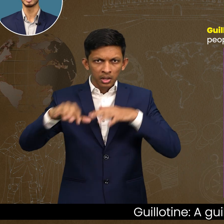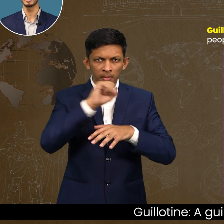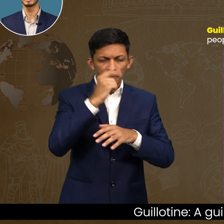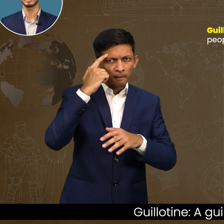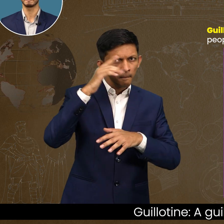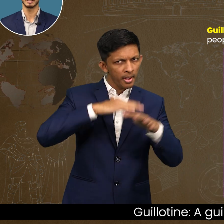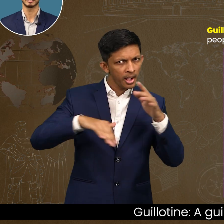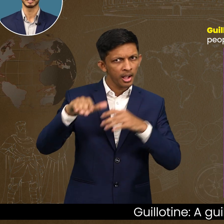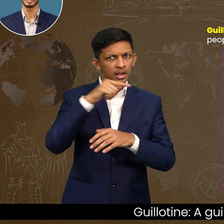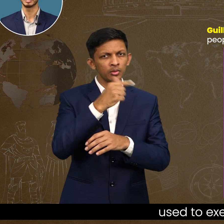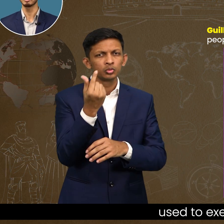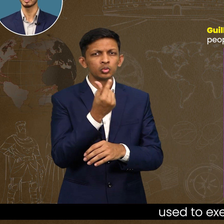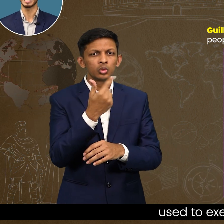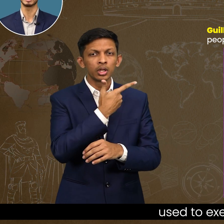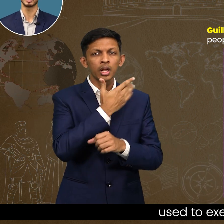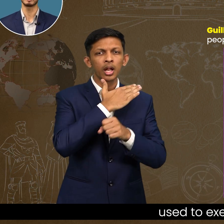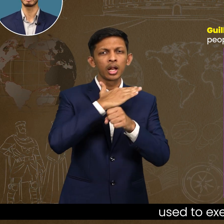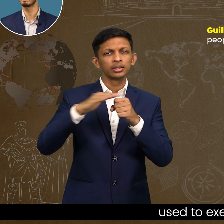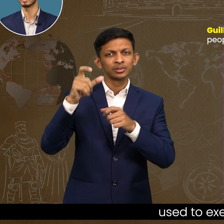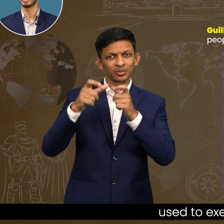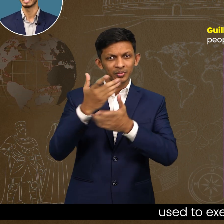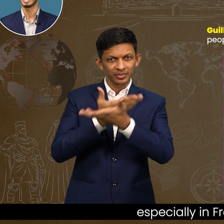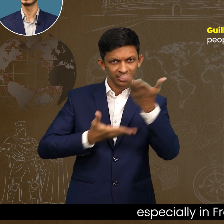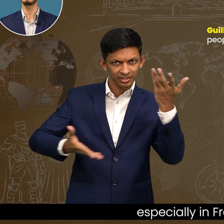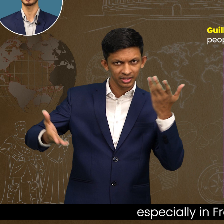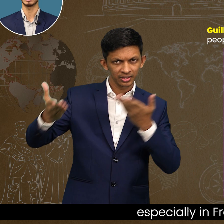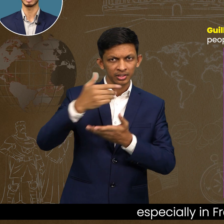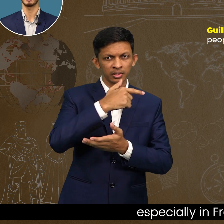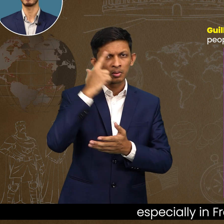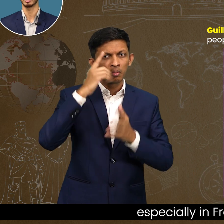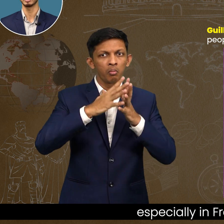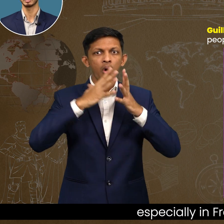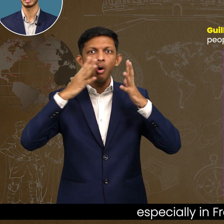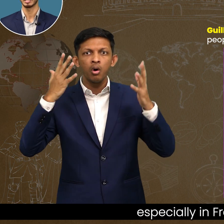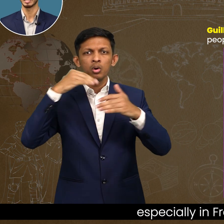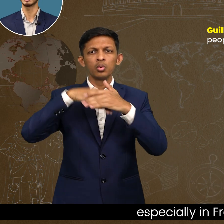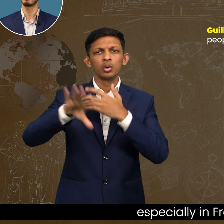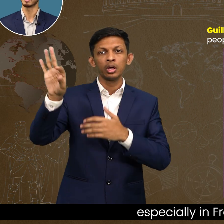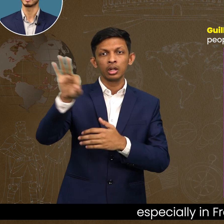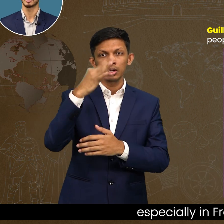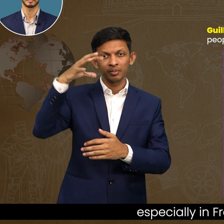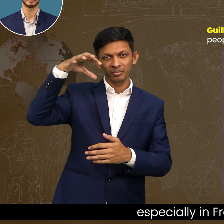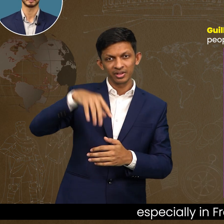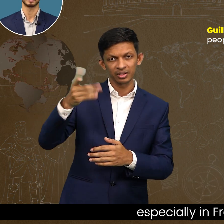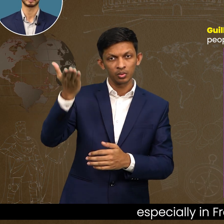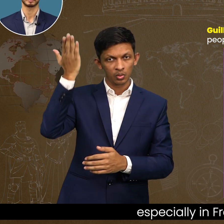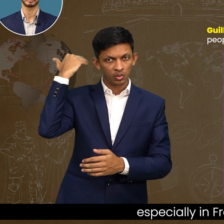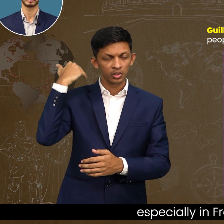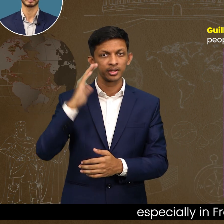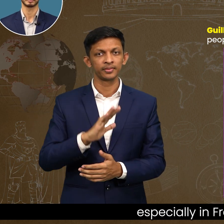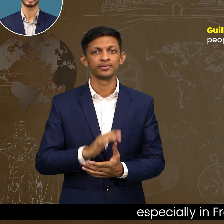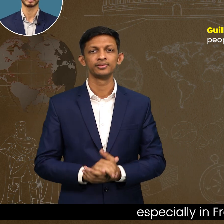A guillotine is a device used to execute people, especially in France, in the past.